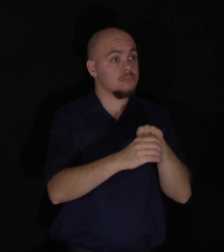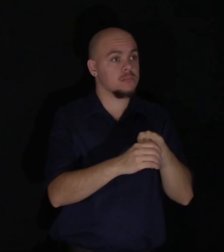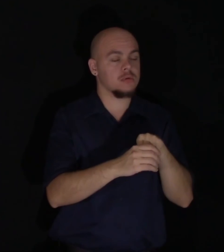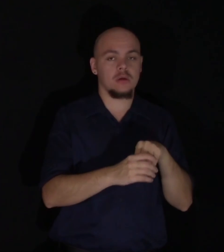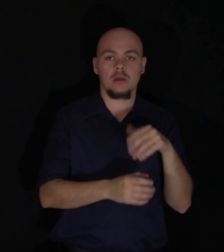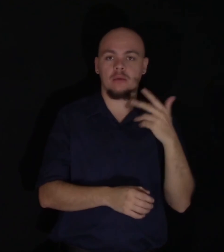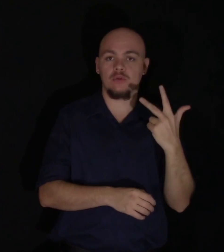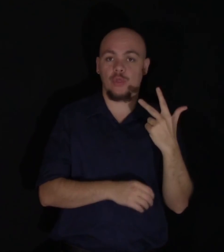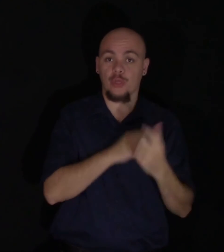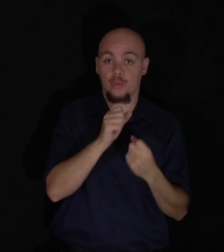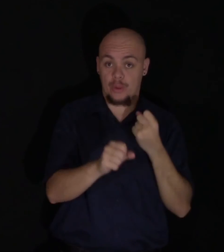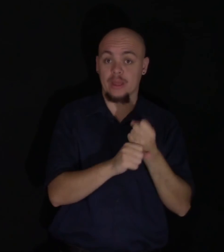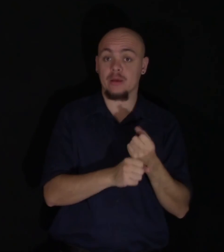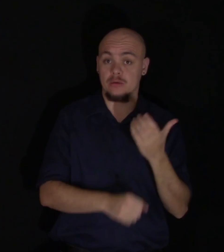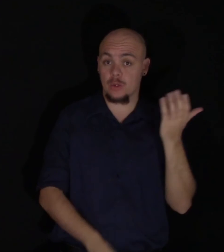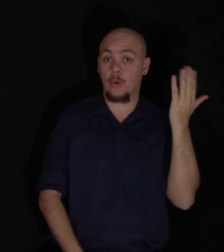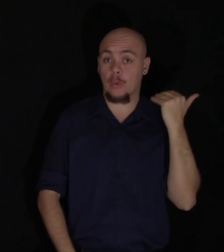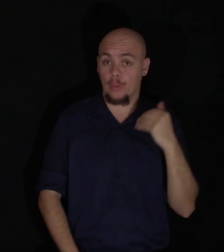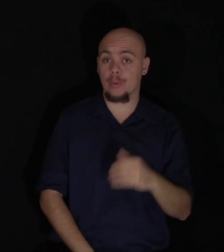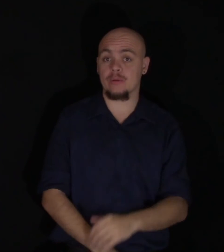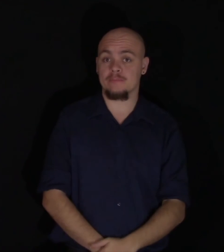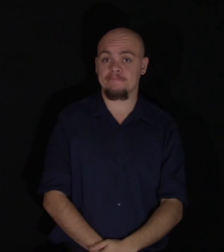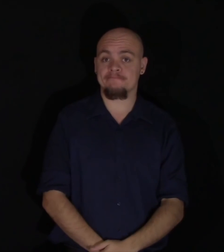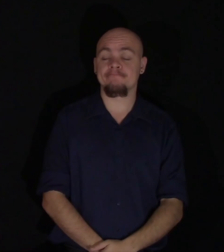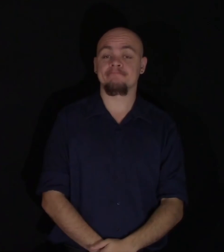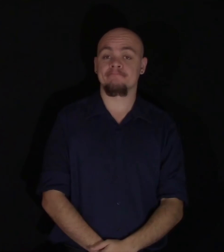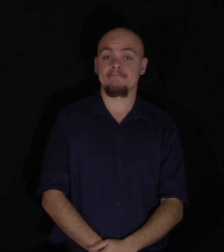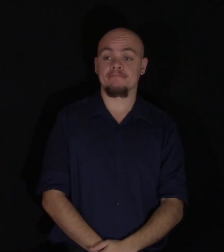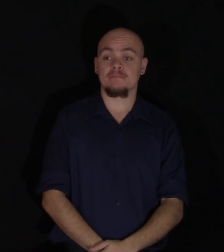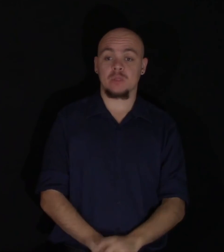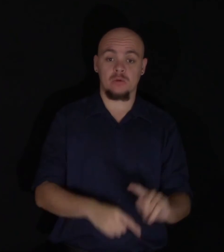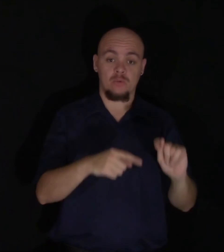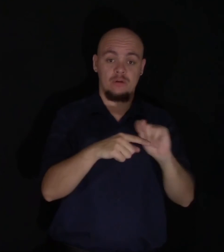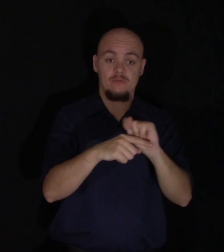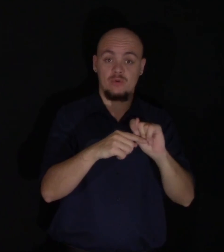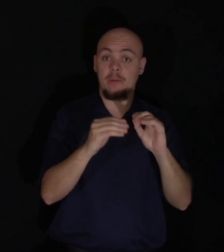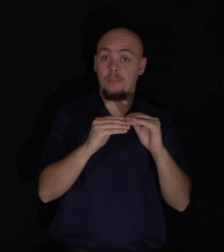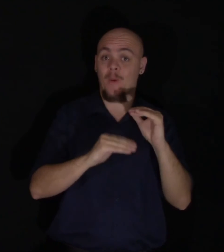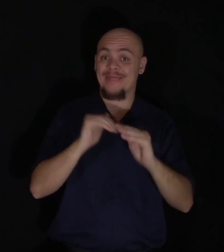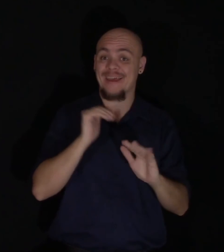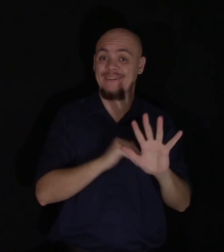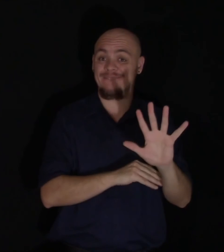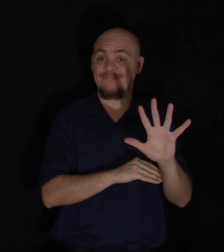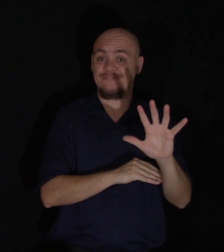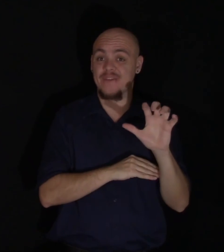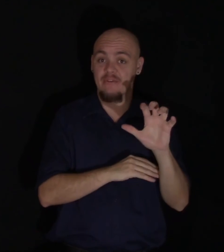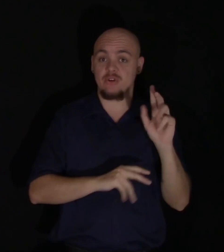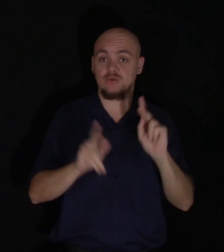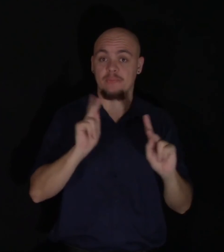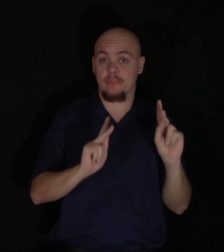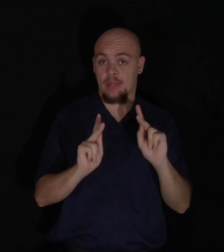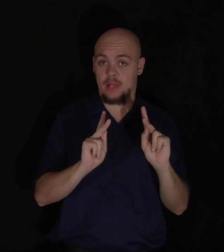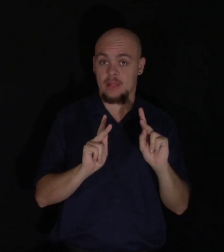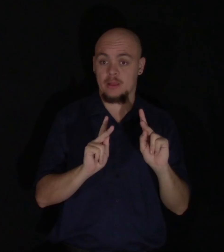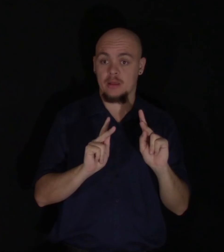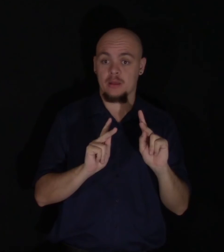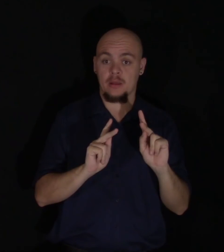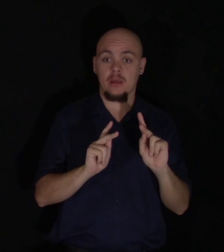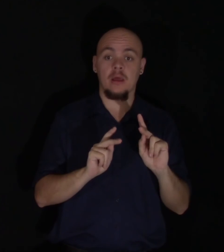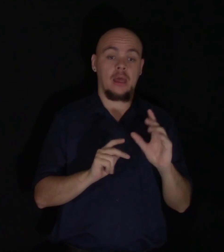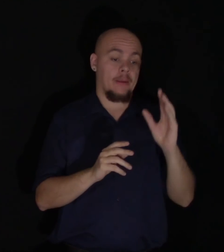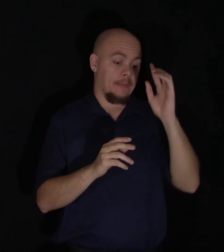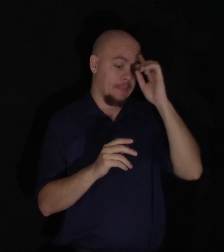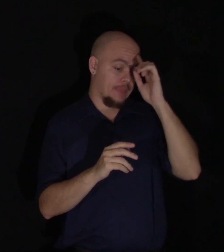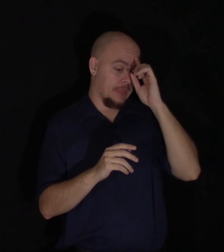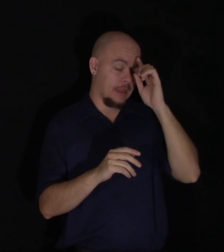3 years ago. Since that time, we've trained over 500 people, And we have connected people through mindfulness and